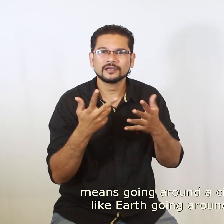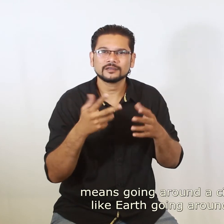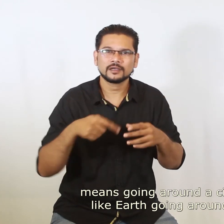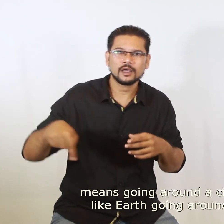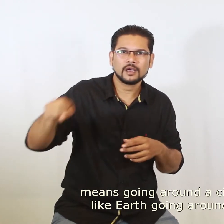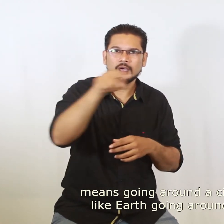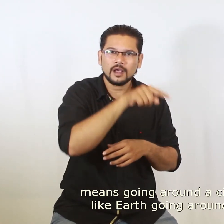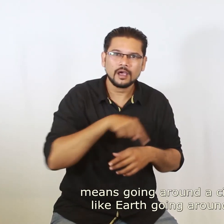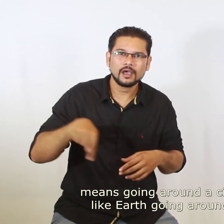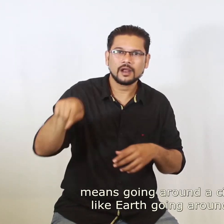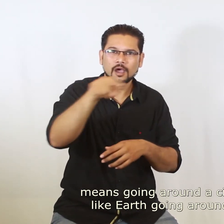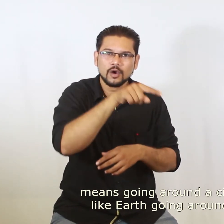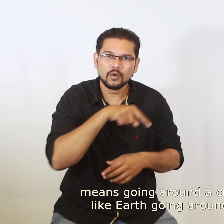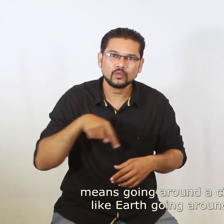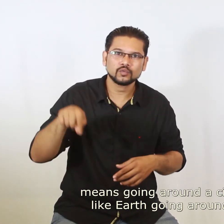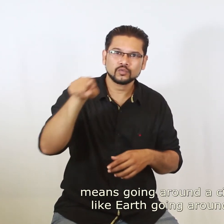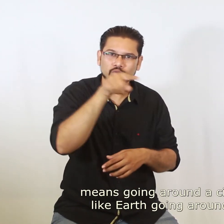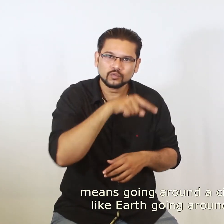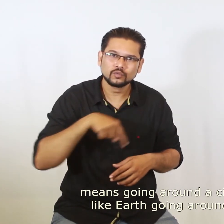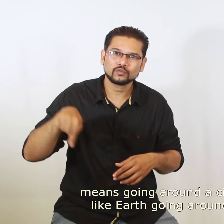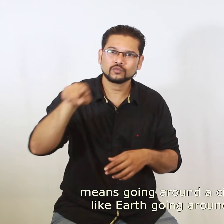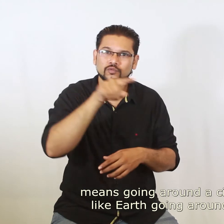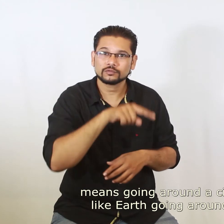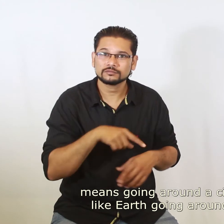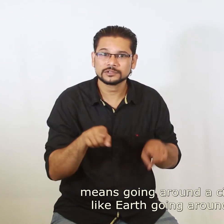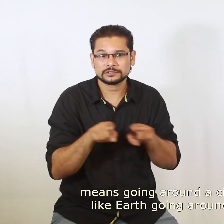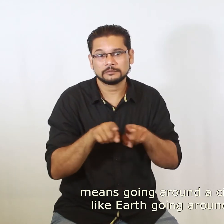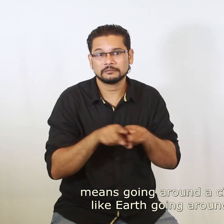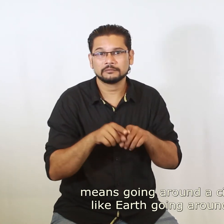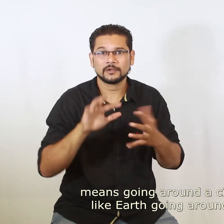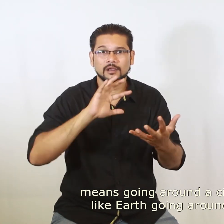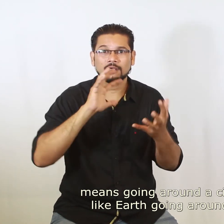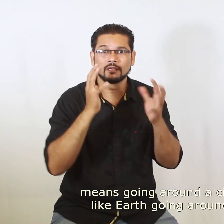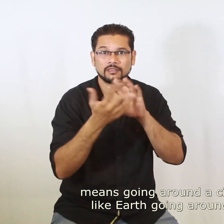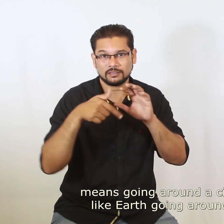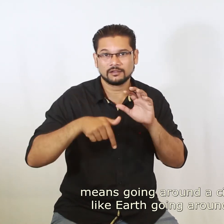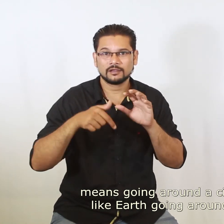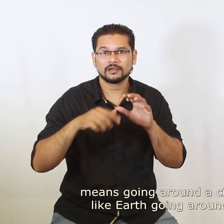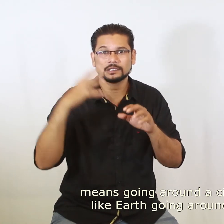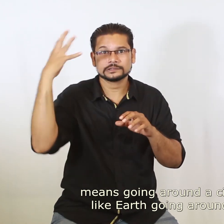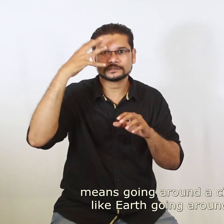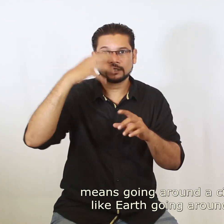means going around a circular path like Earth going around the Sun,